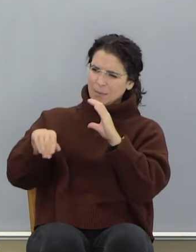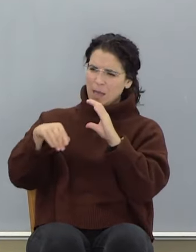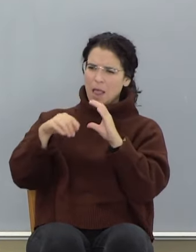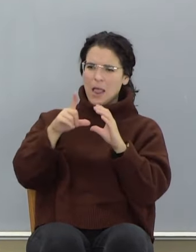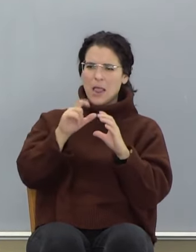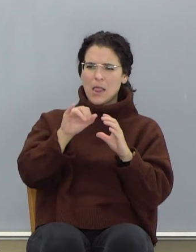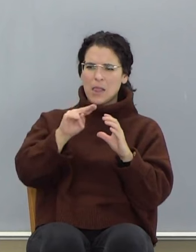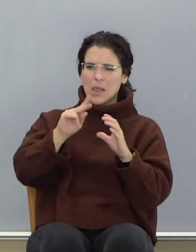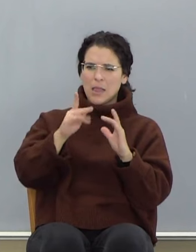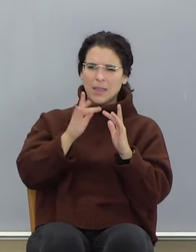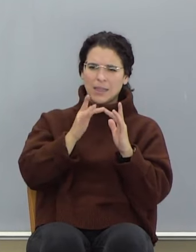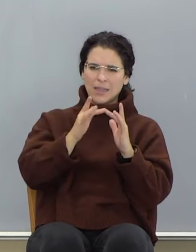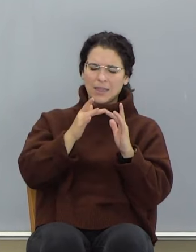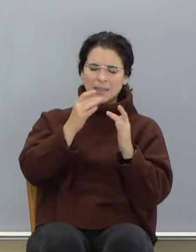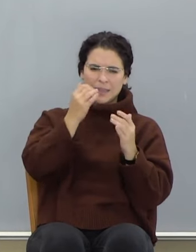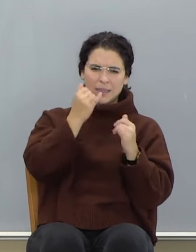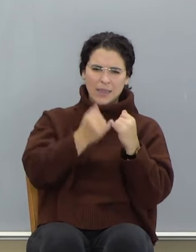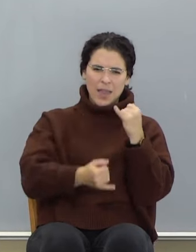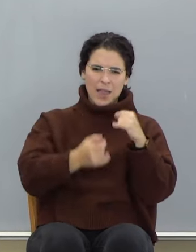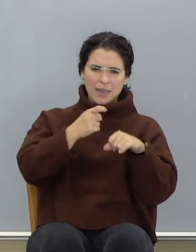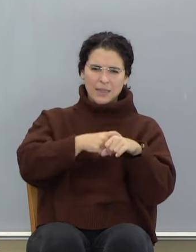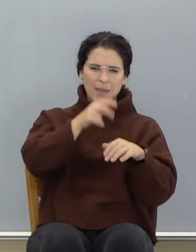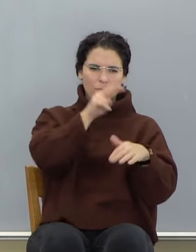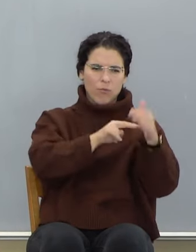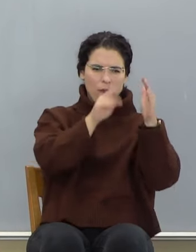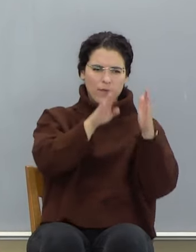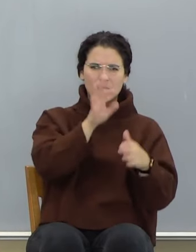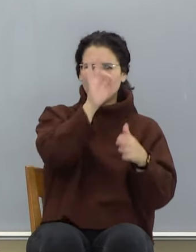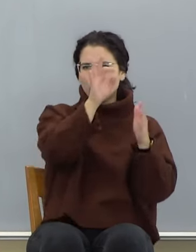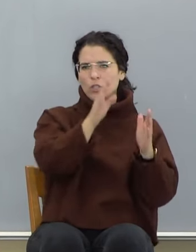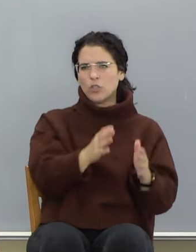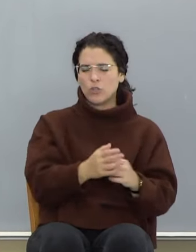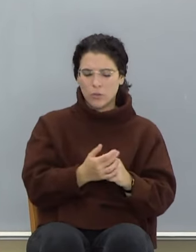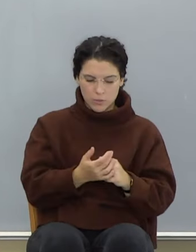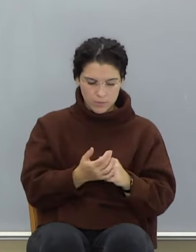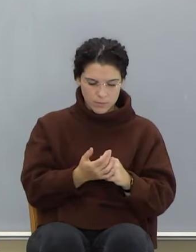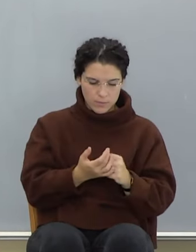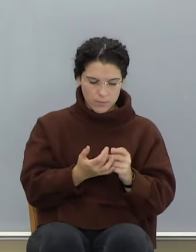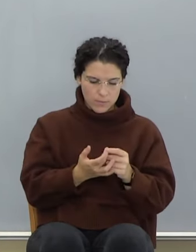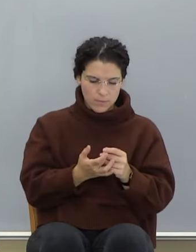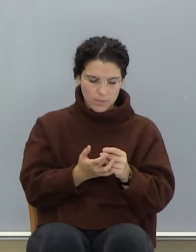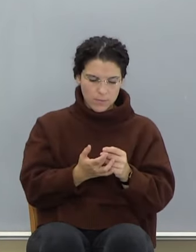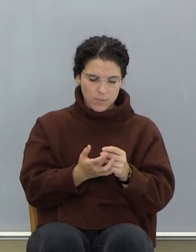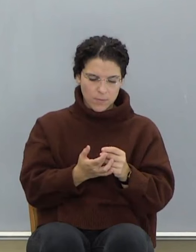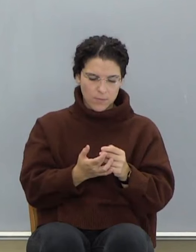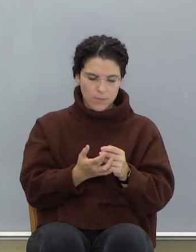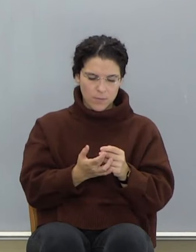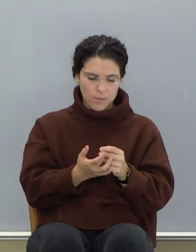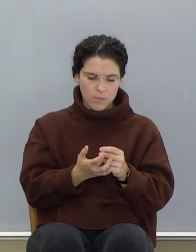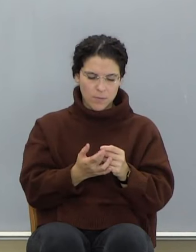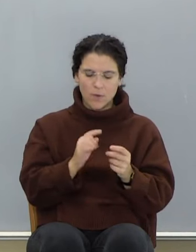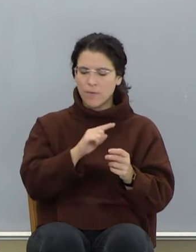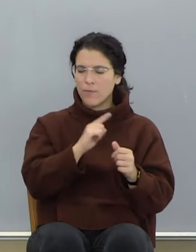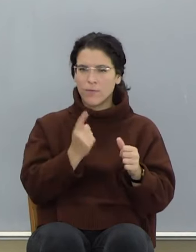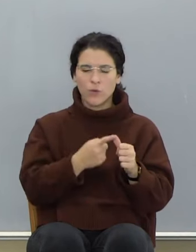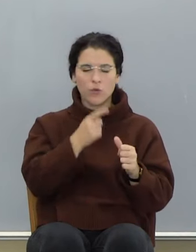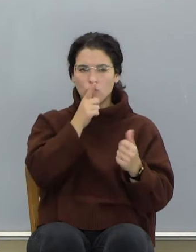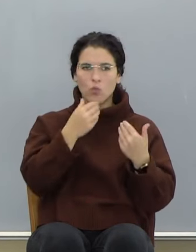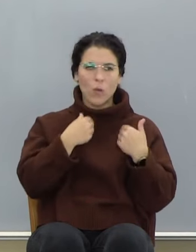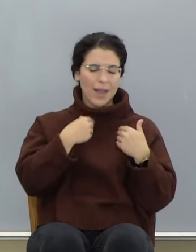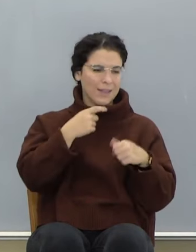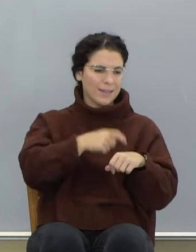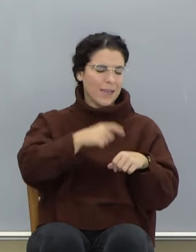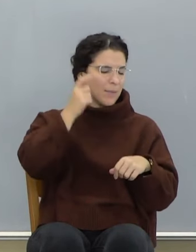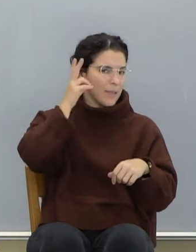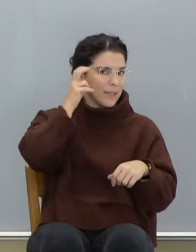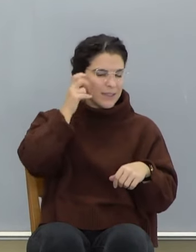these end-time prophecy preachers. And I, number one, I don't, who in the world has time to listen to these